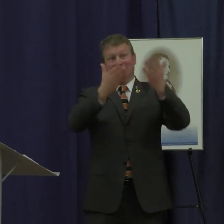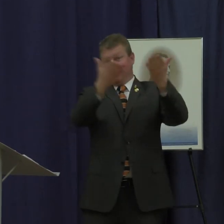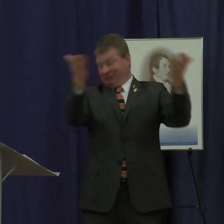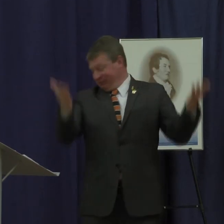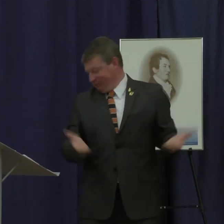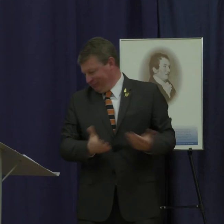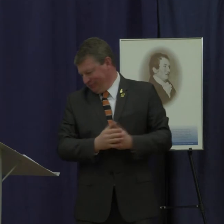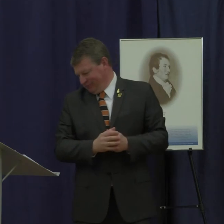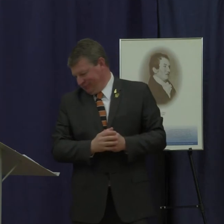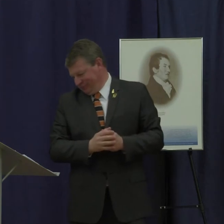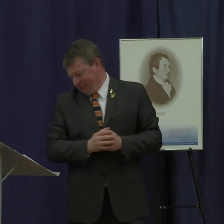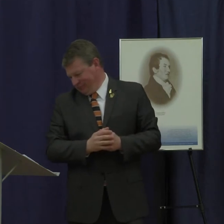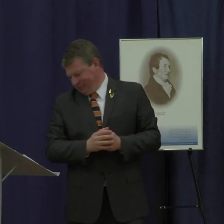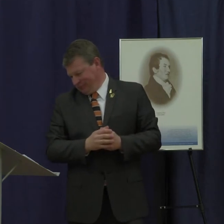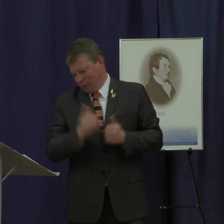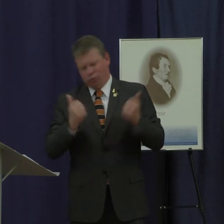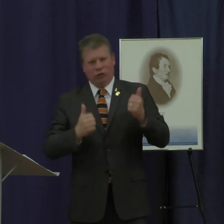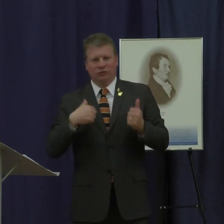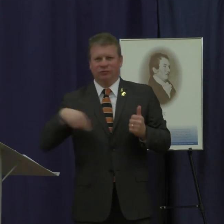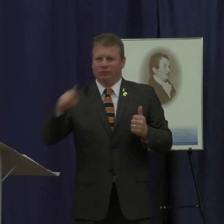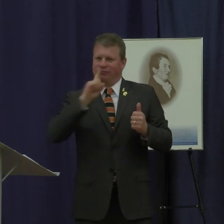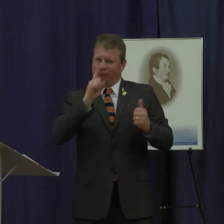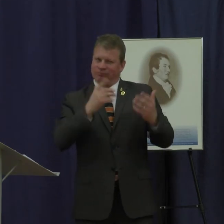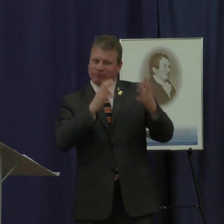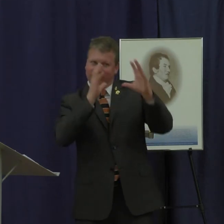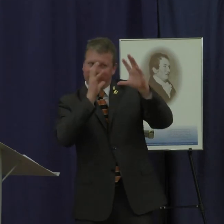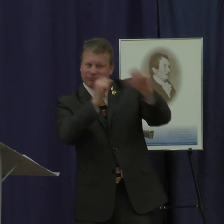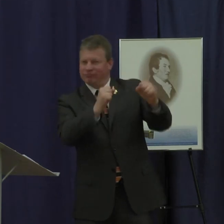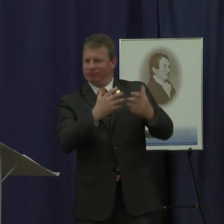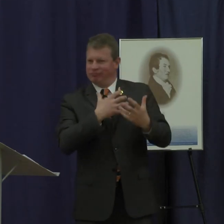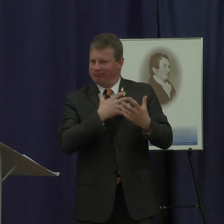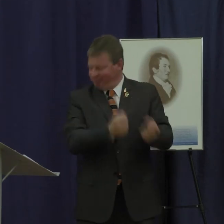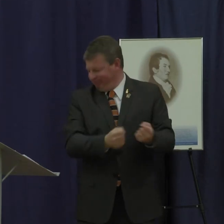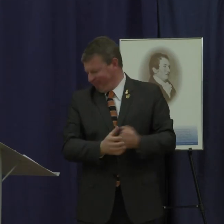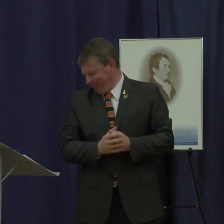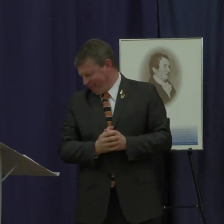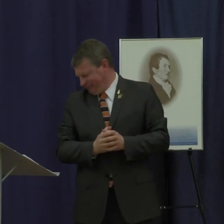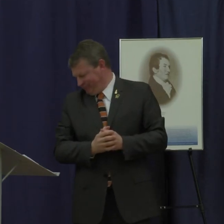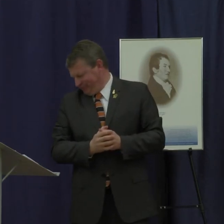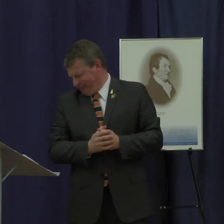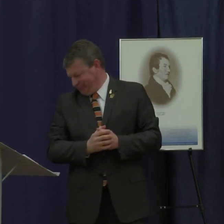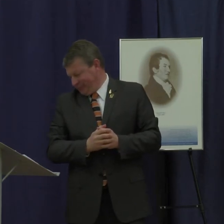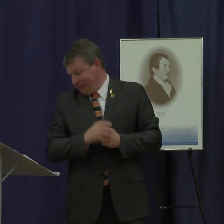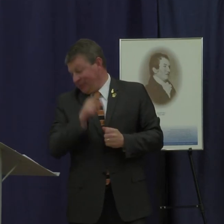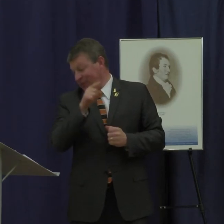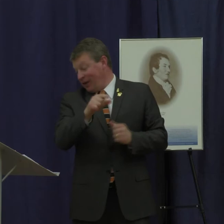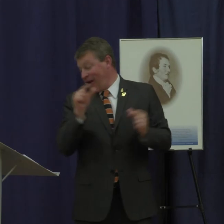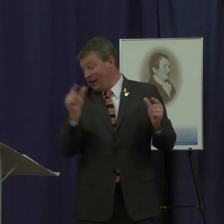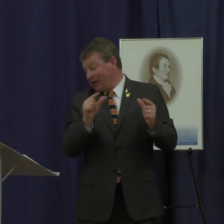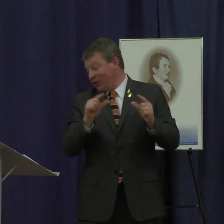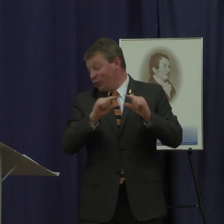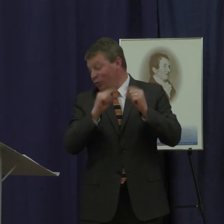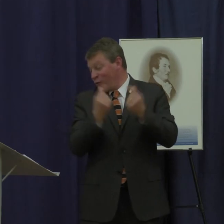We are cementing ourselves as if we were into the very fabric of this building in which we are so keenly